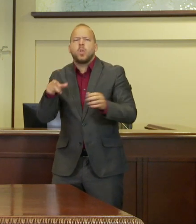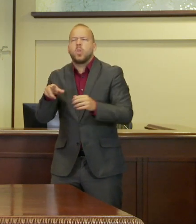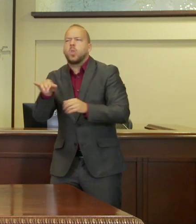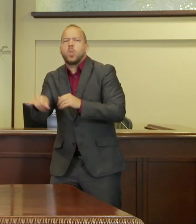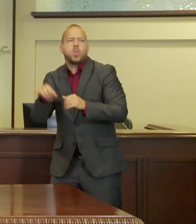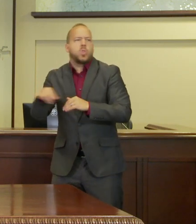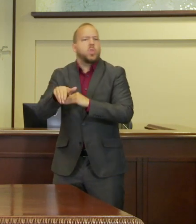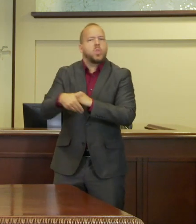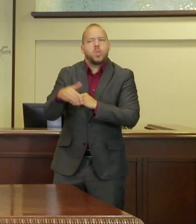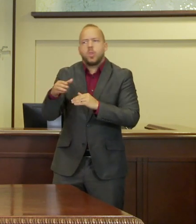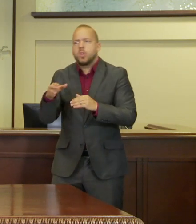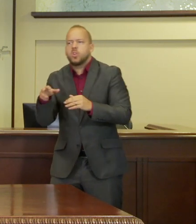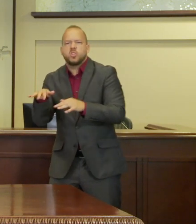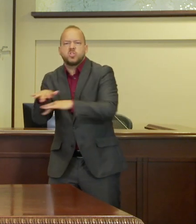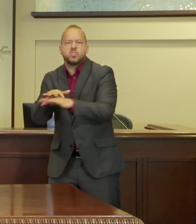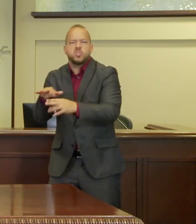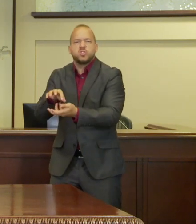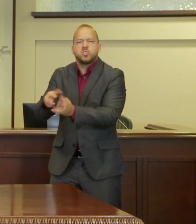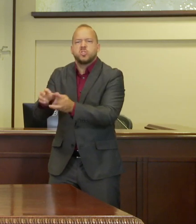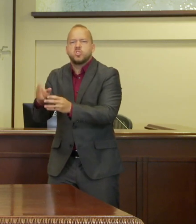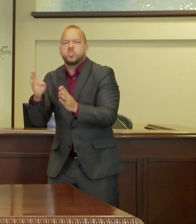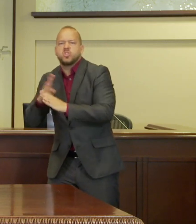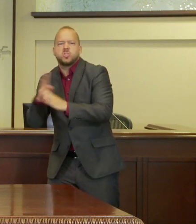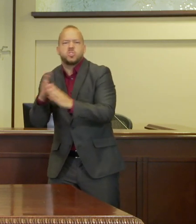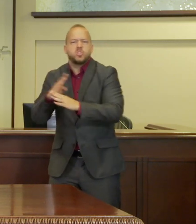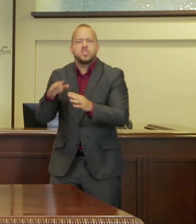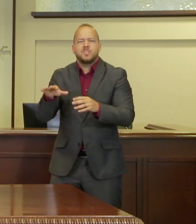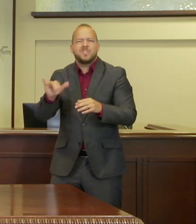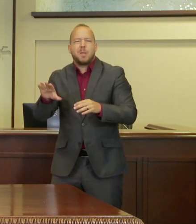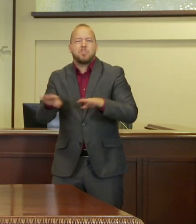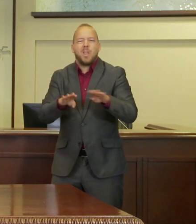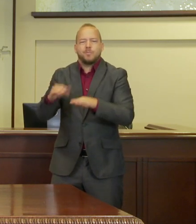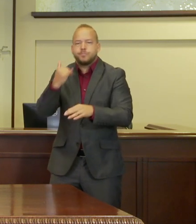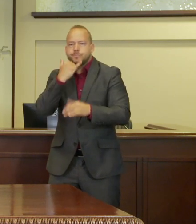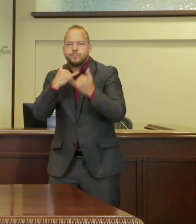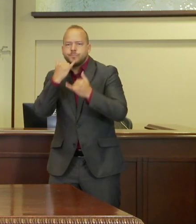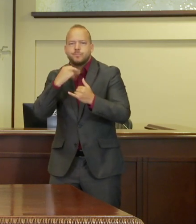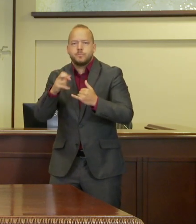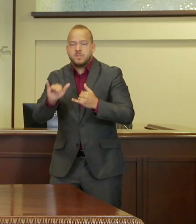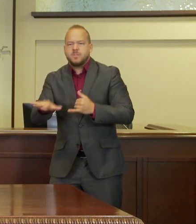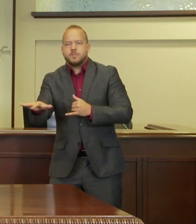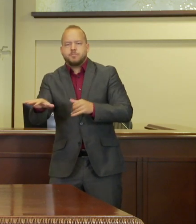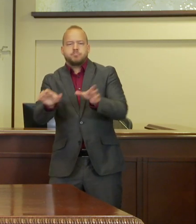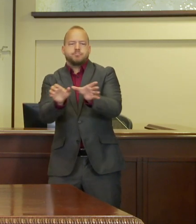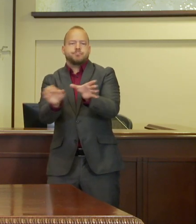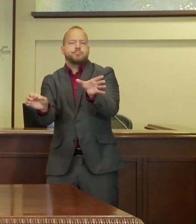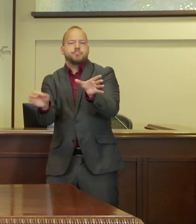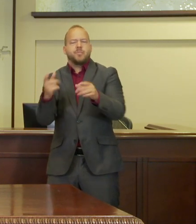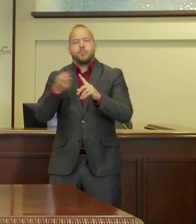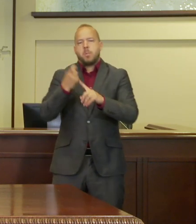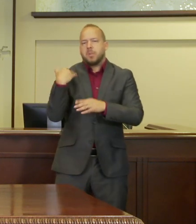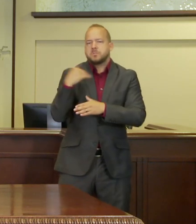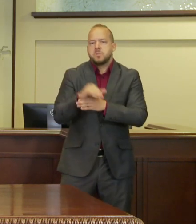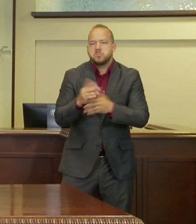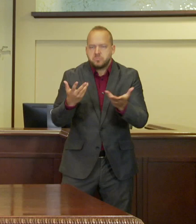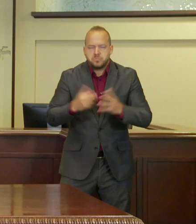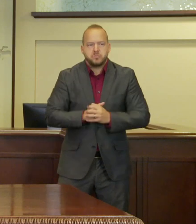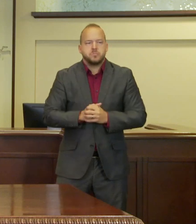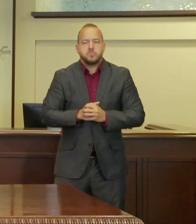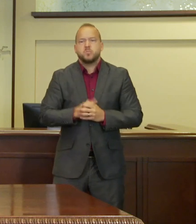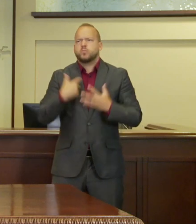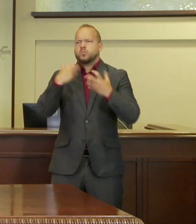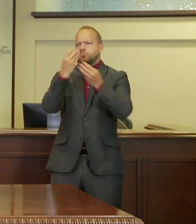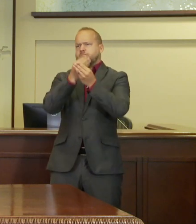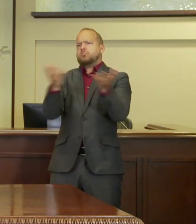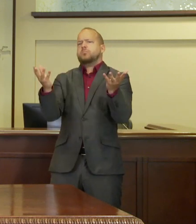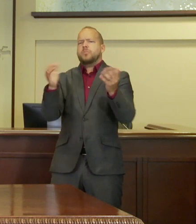is over to engage in activity like we saw last night. And we want to express our particular